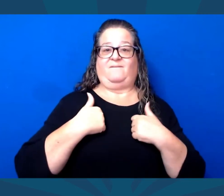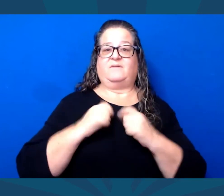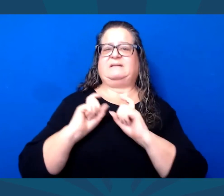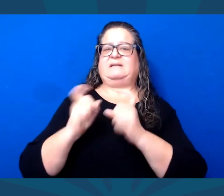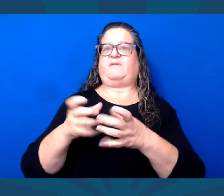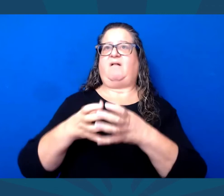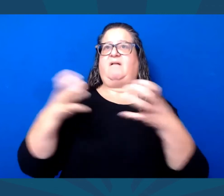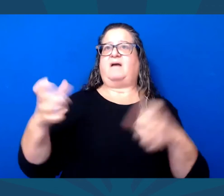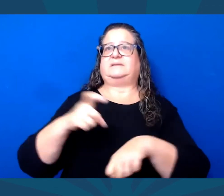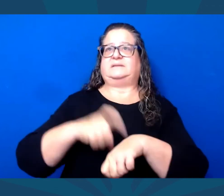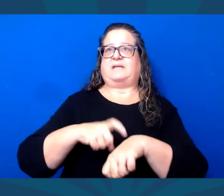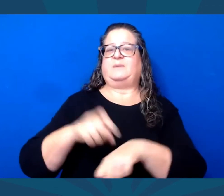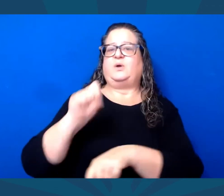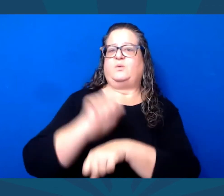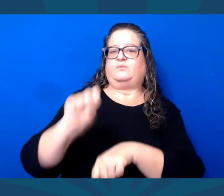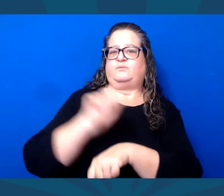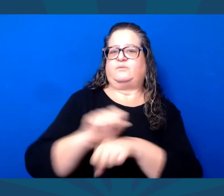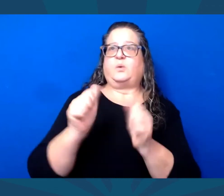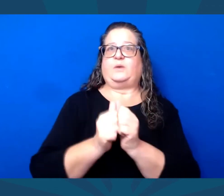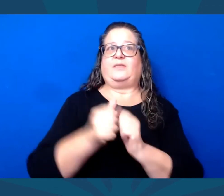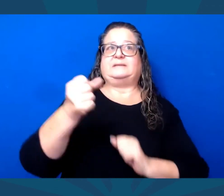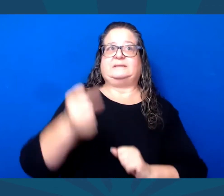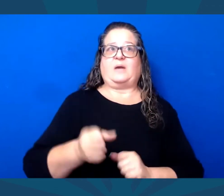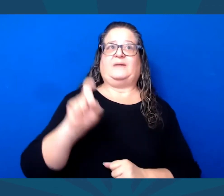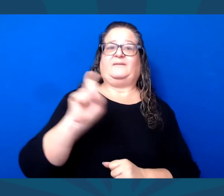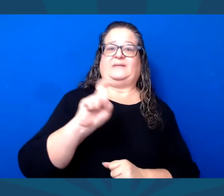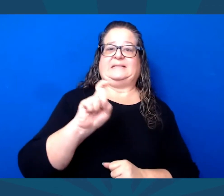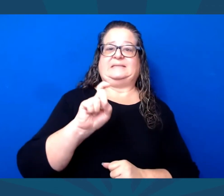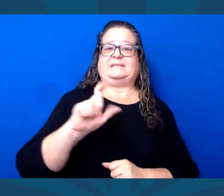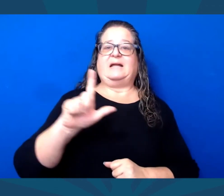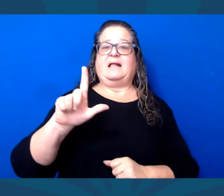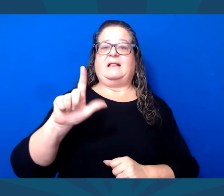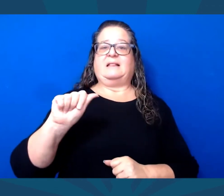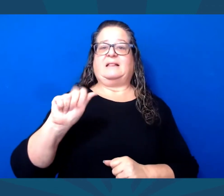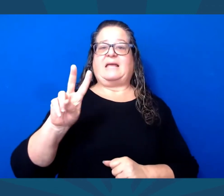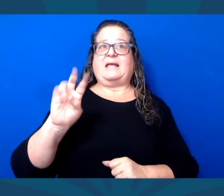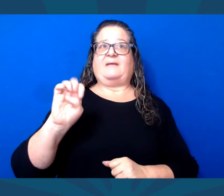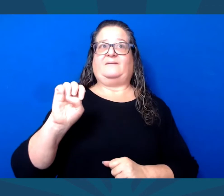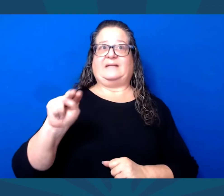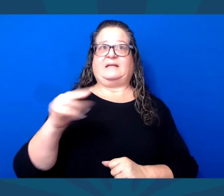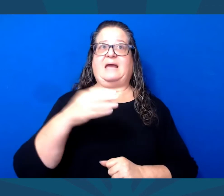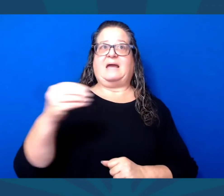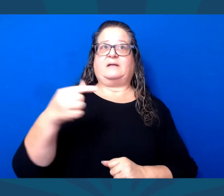life and career to serving South Phoenix, Laveen, and